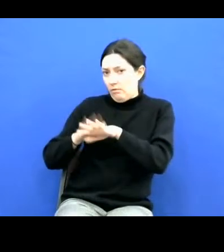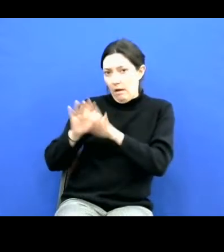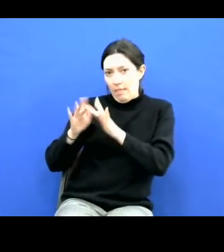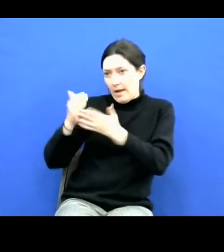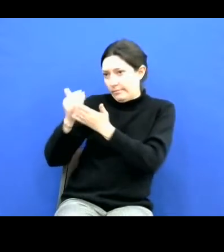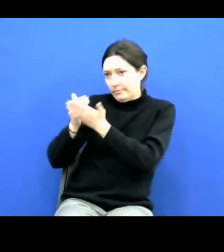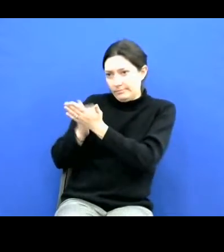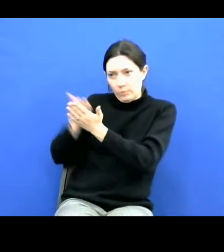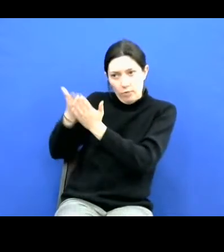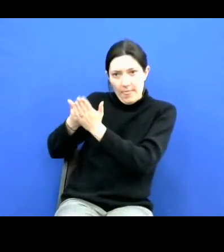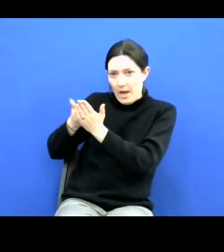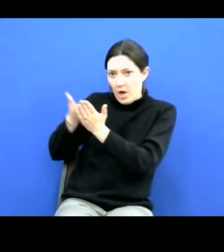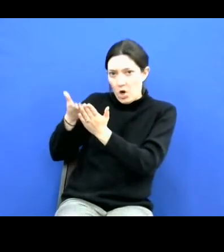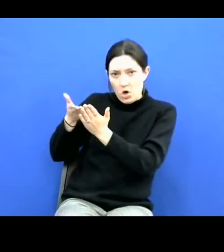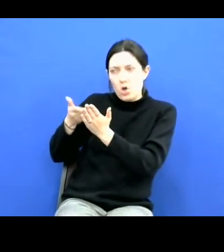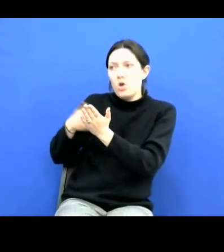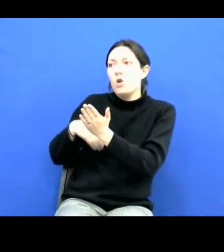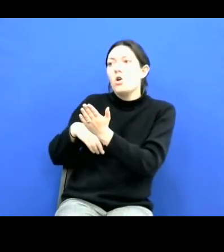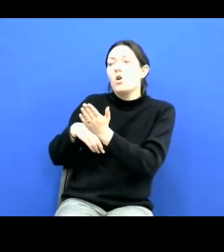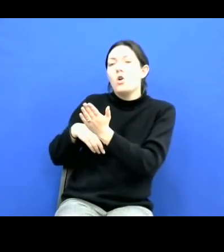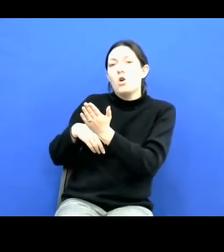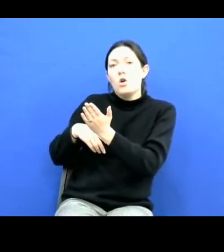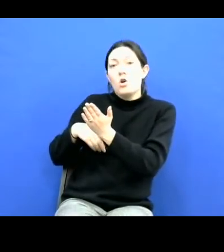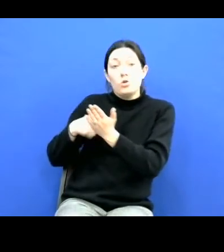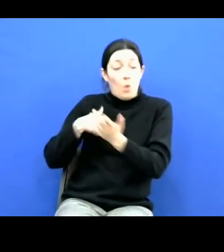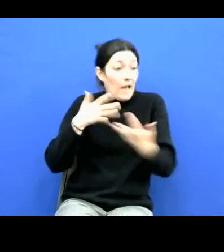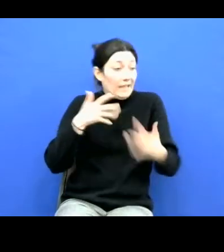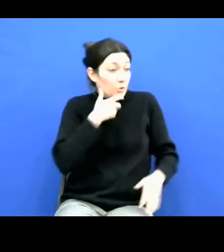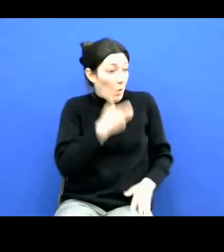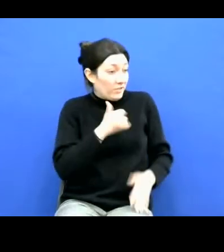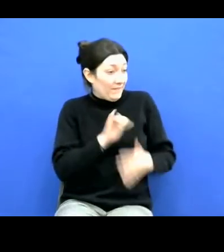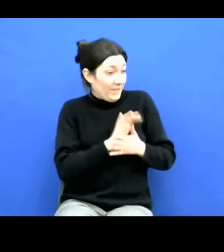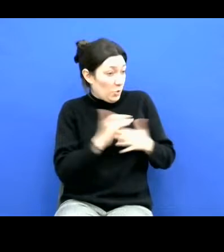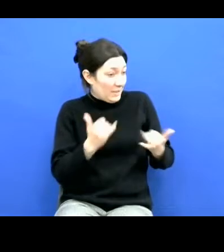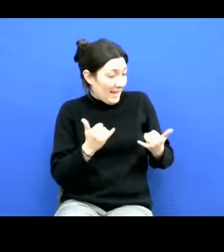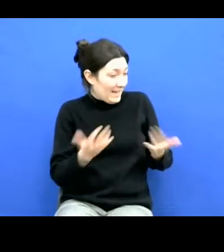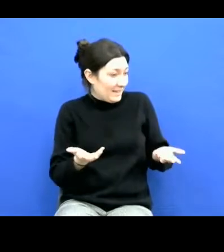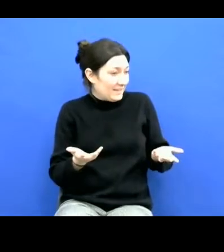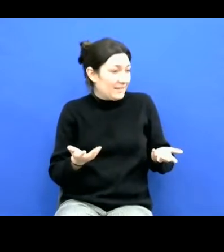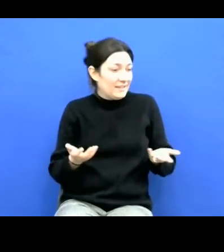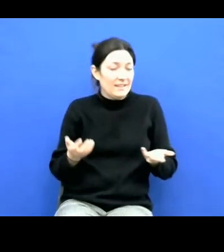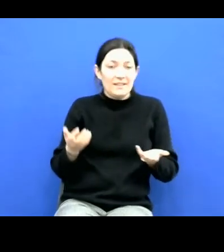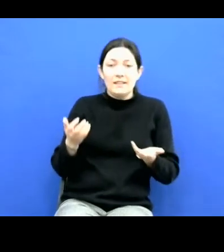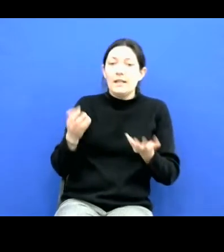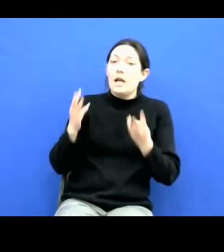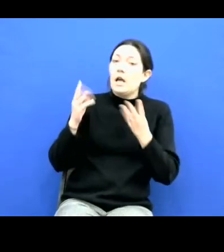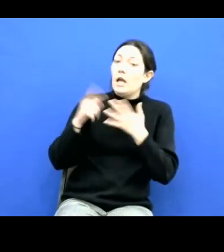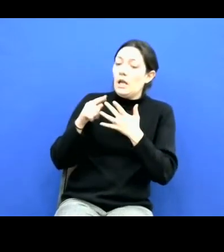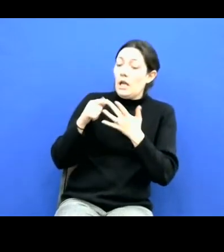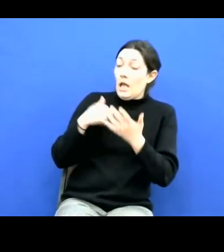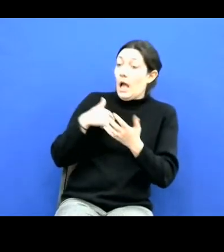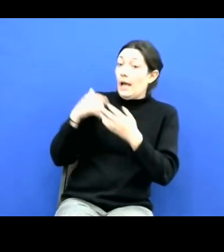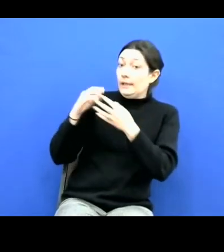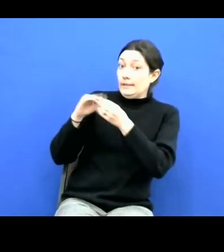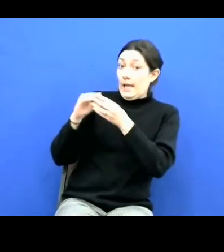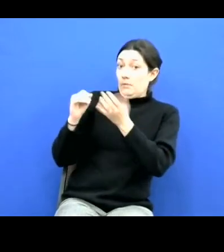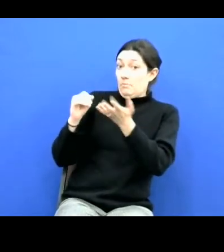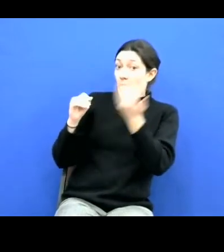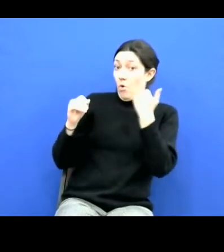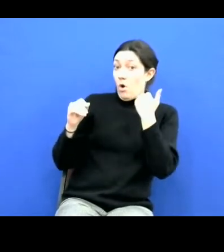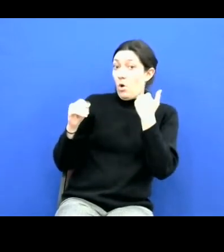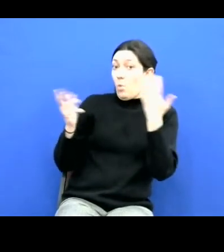online. I watched the video today. What I had said was that